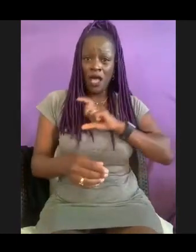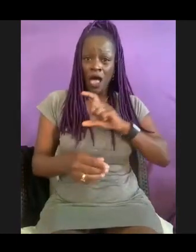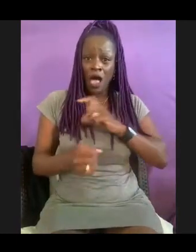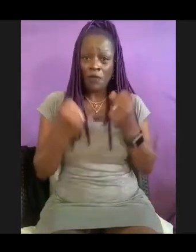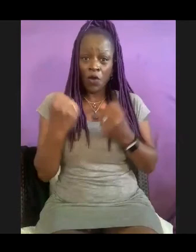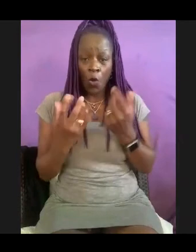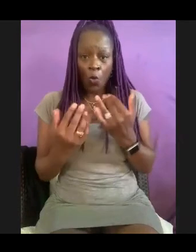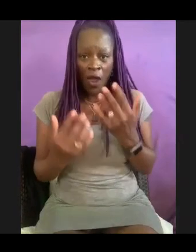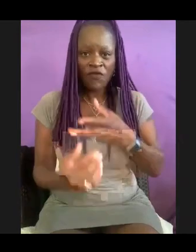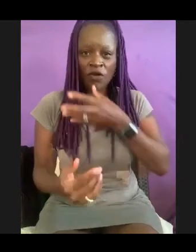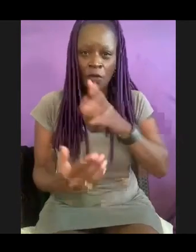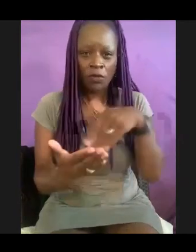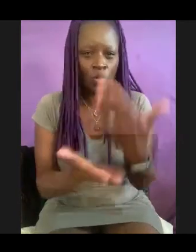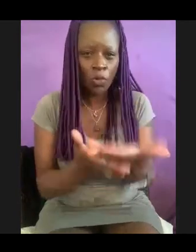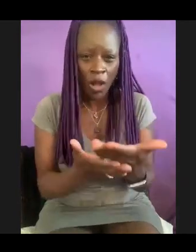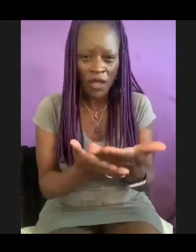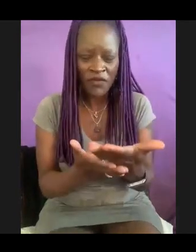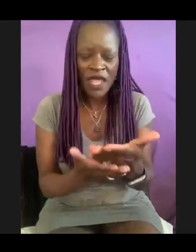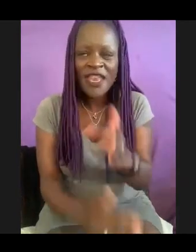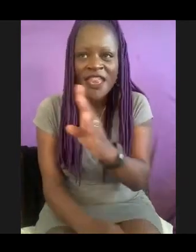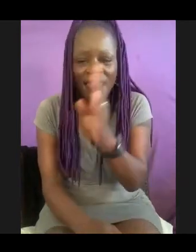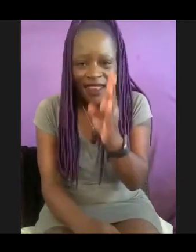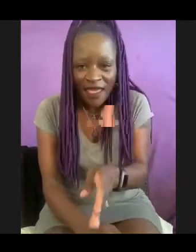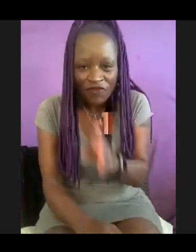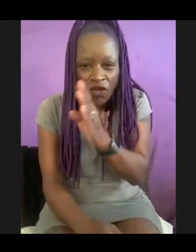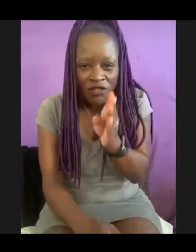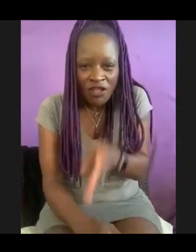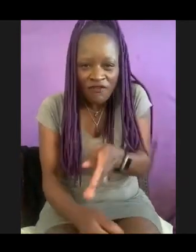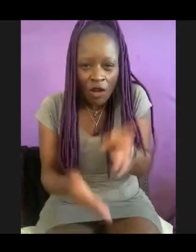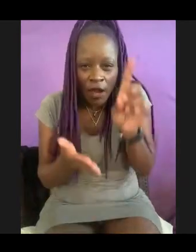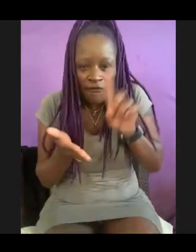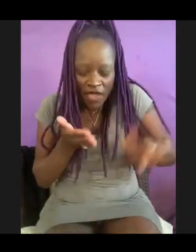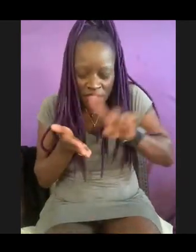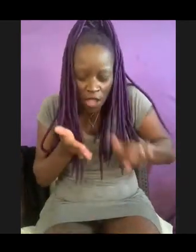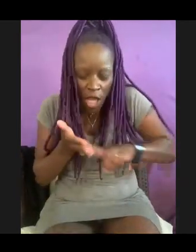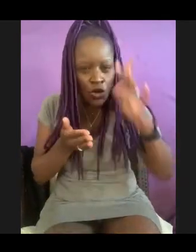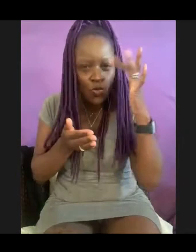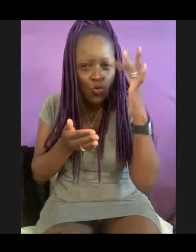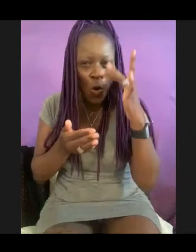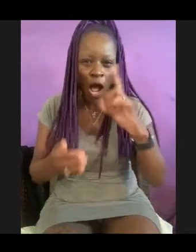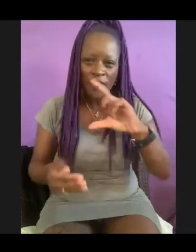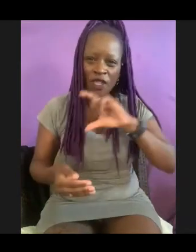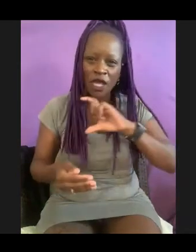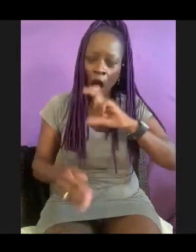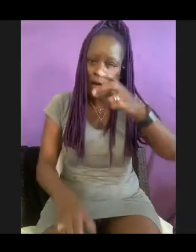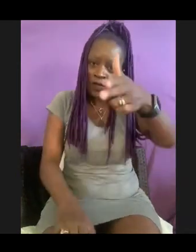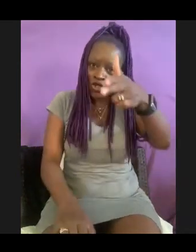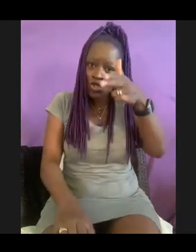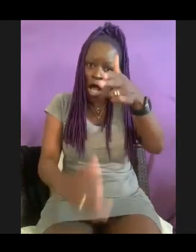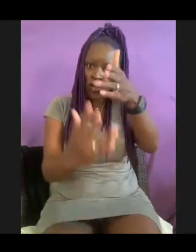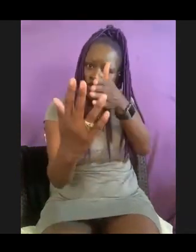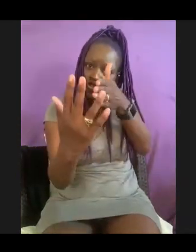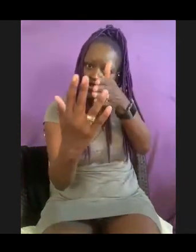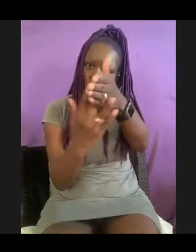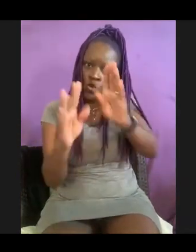There was never an investigation as to why a policeman shot through his front door rather than